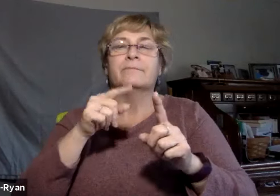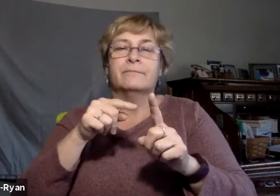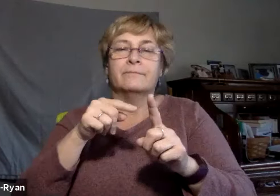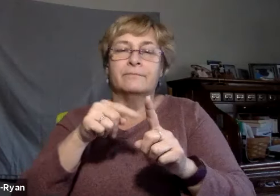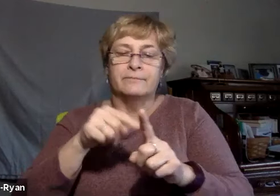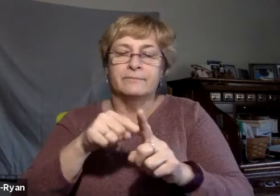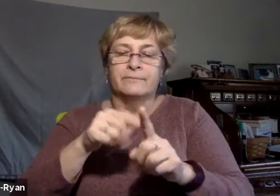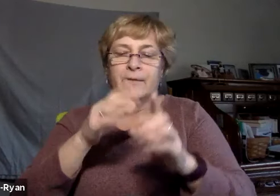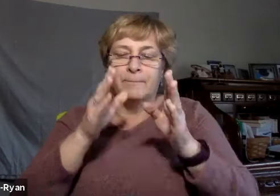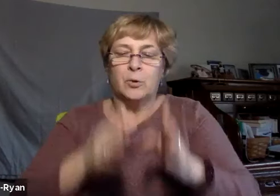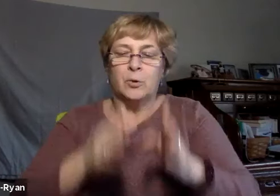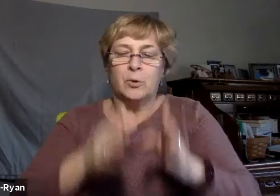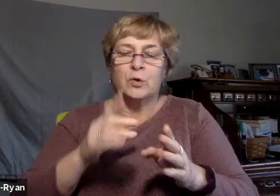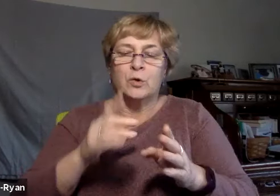Okay, the second area